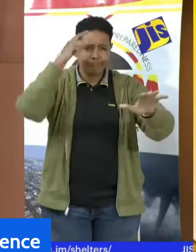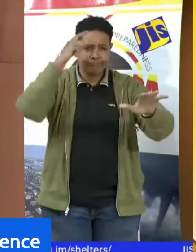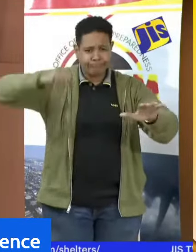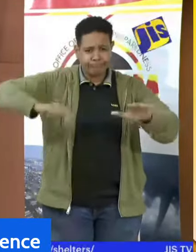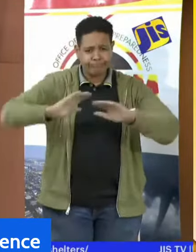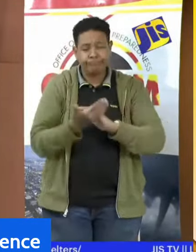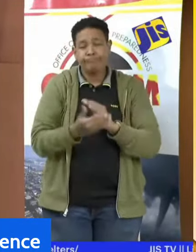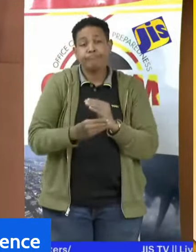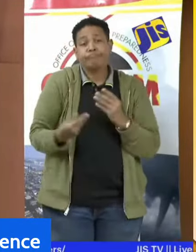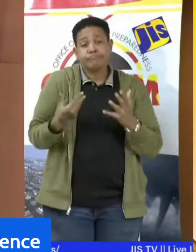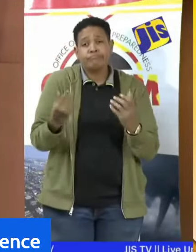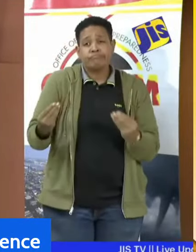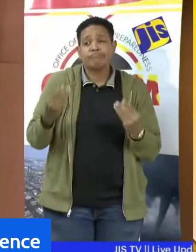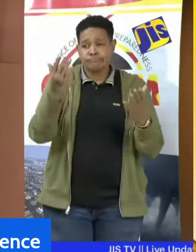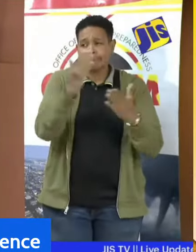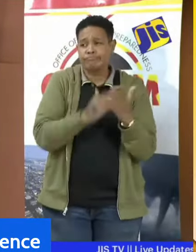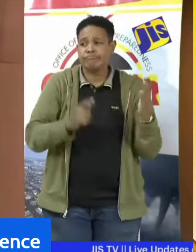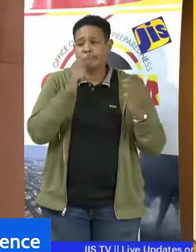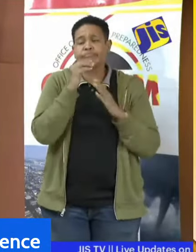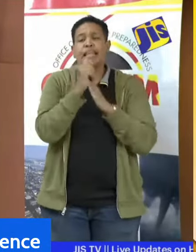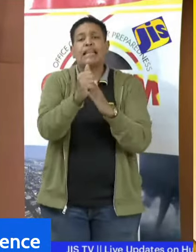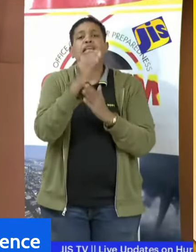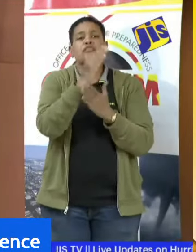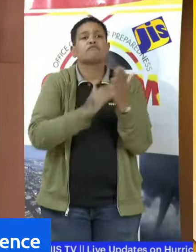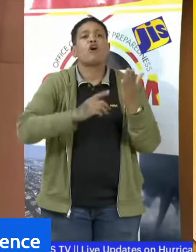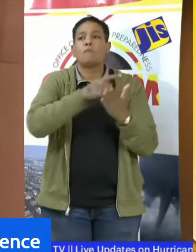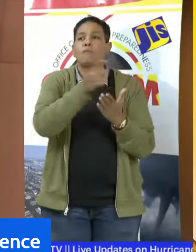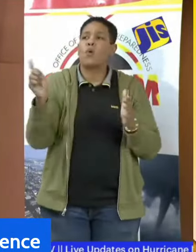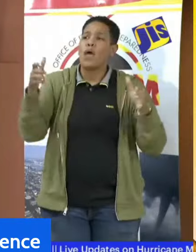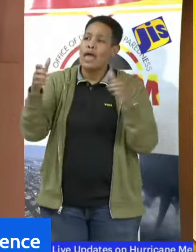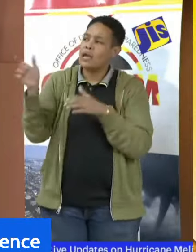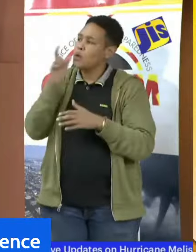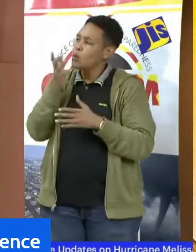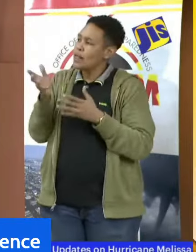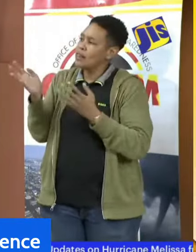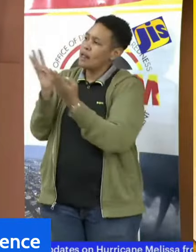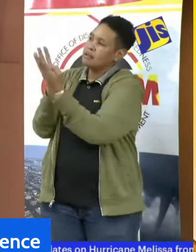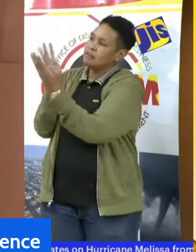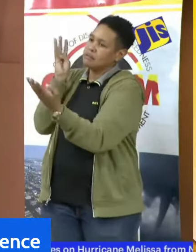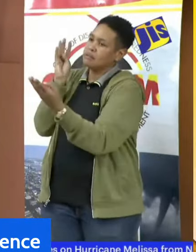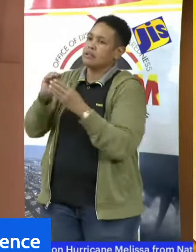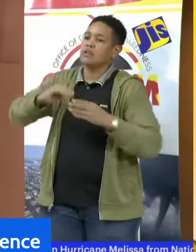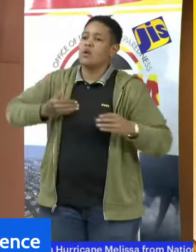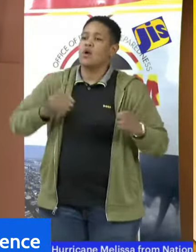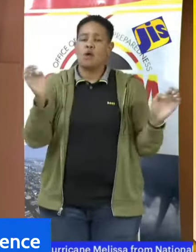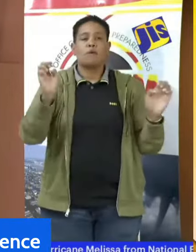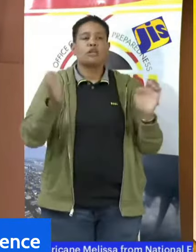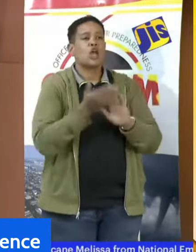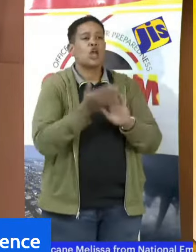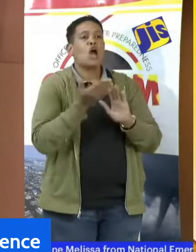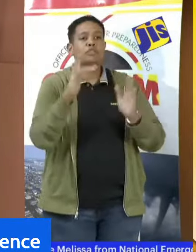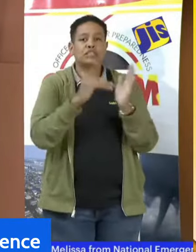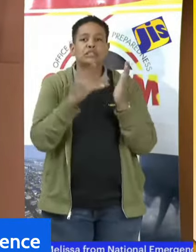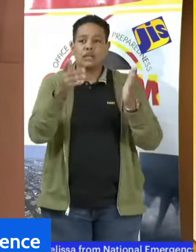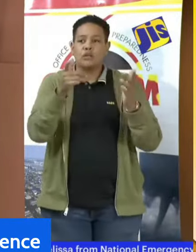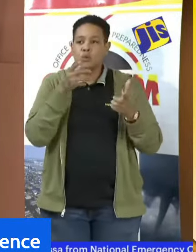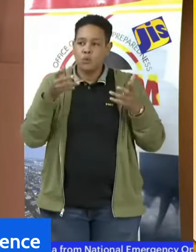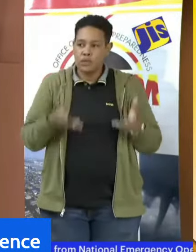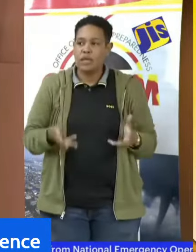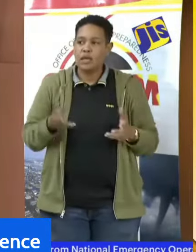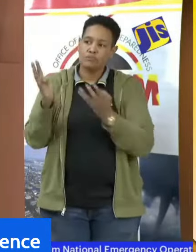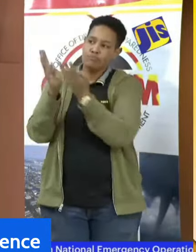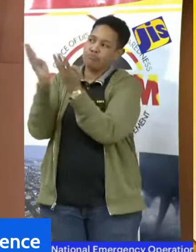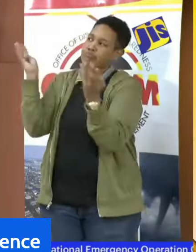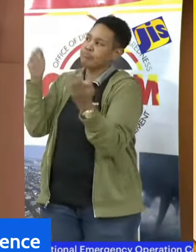I just wanted to bring up the lead of some of those entities that are in our emergency operations center here